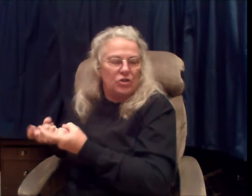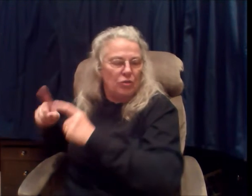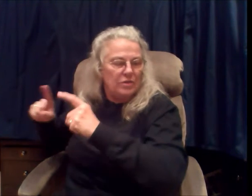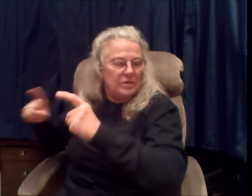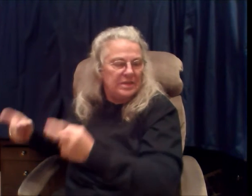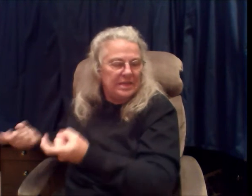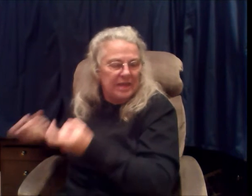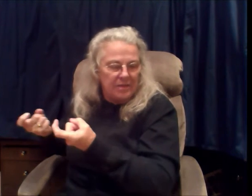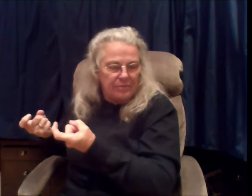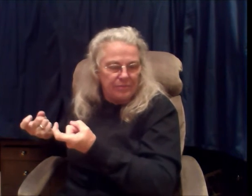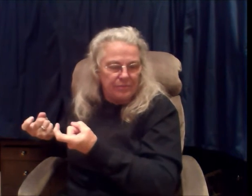you. Sin.